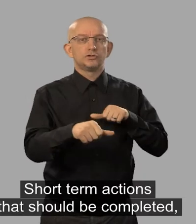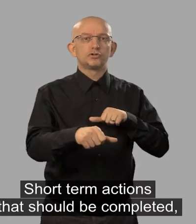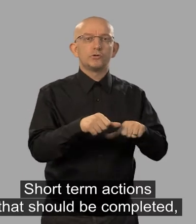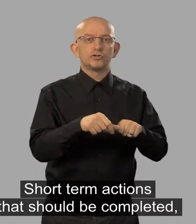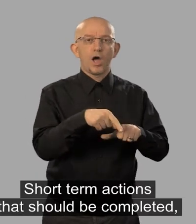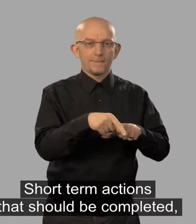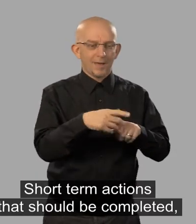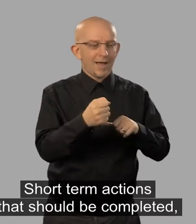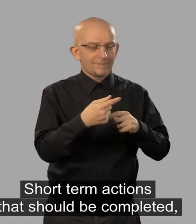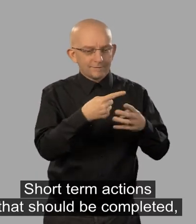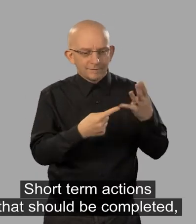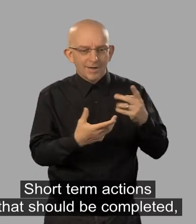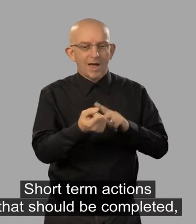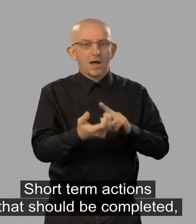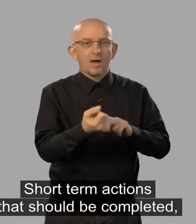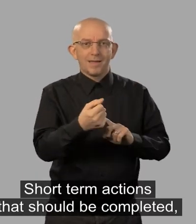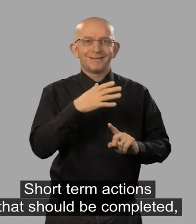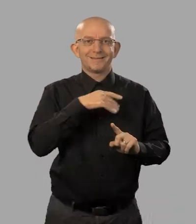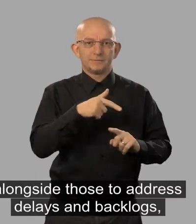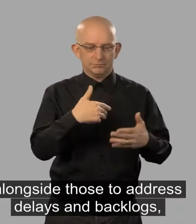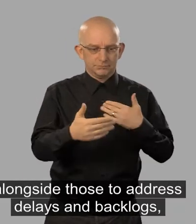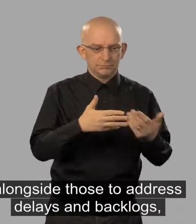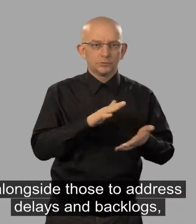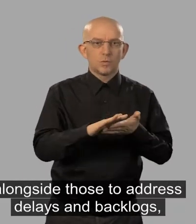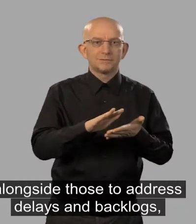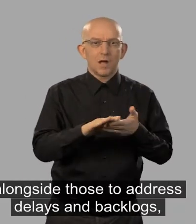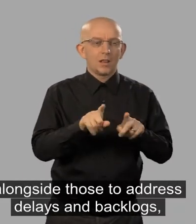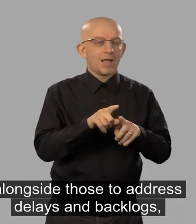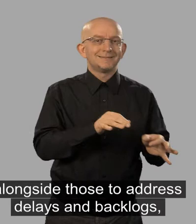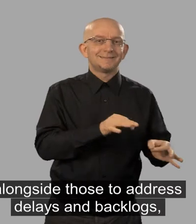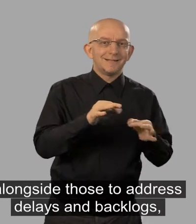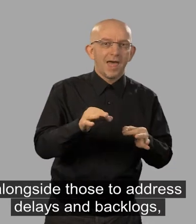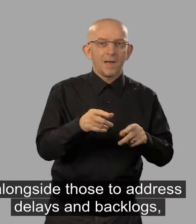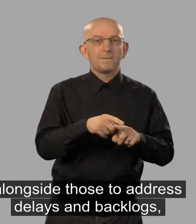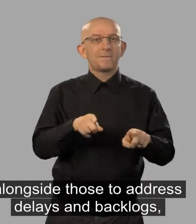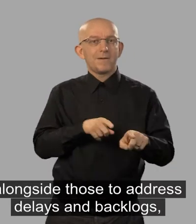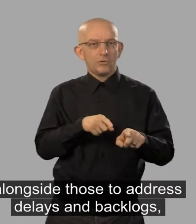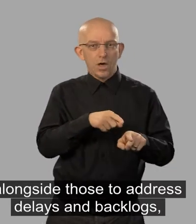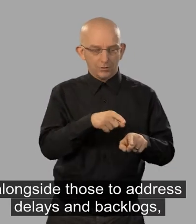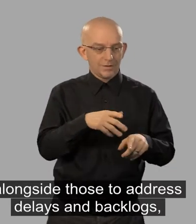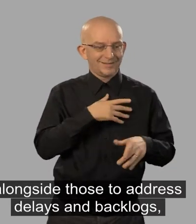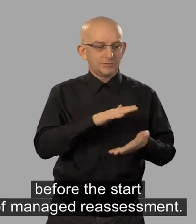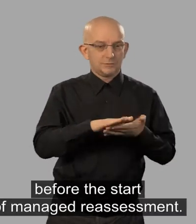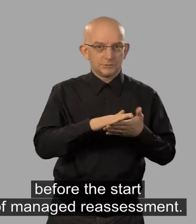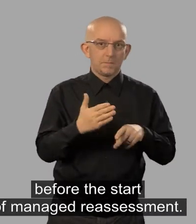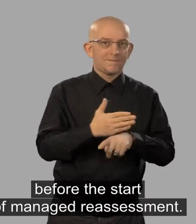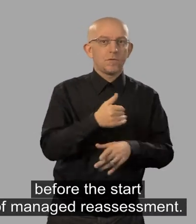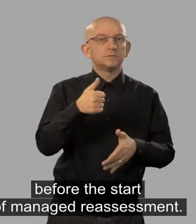Short-term actions that should be completed, alongside those to address delays and backlogs before the start of